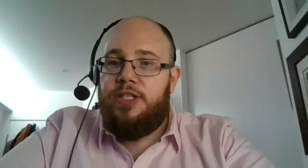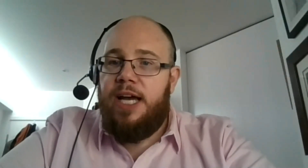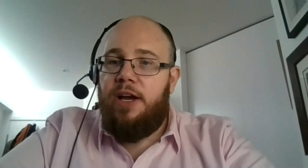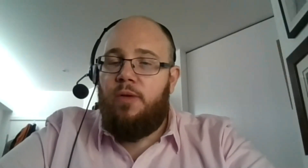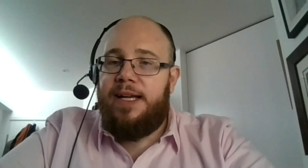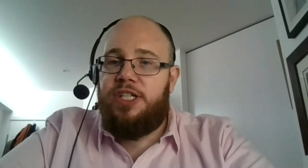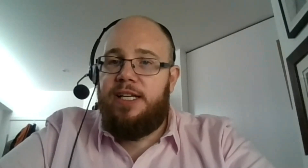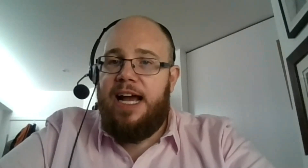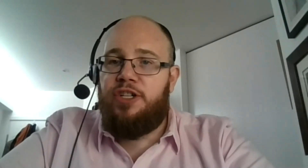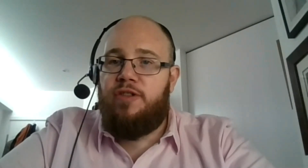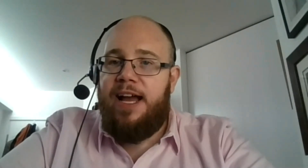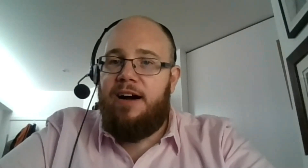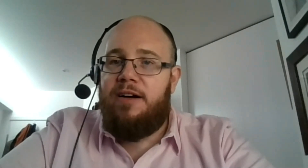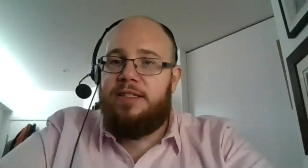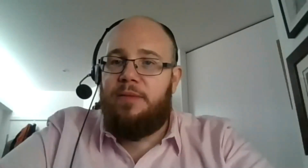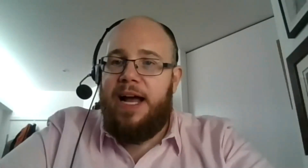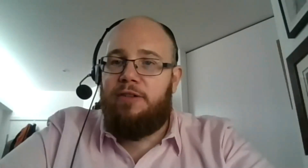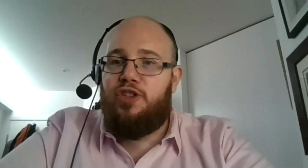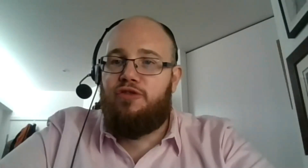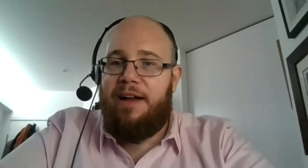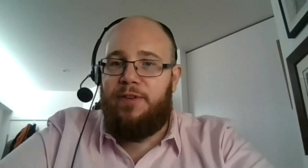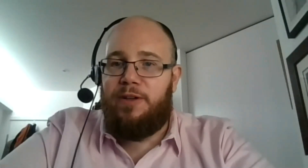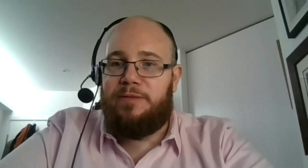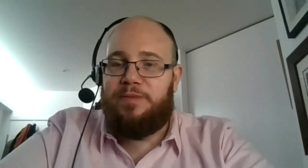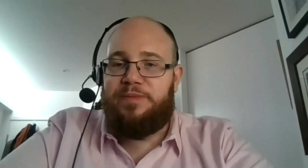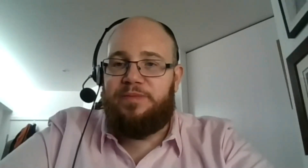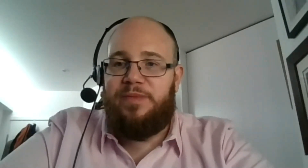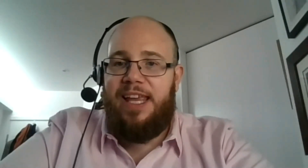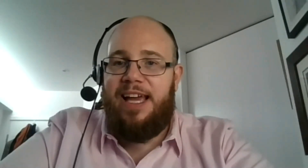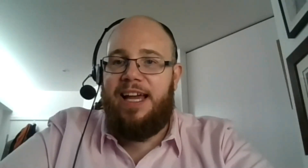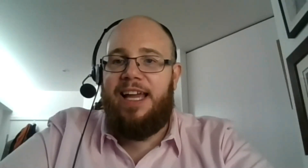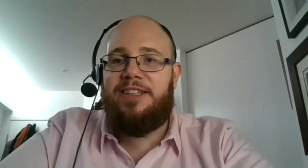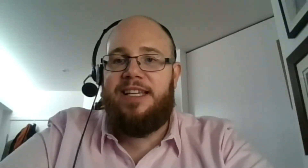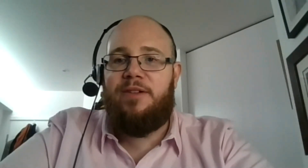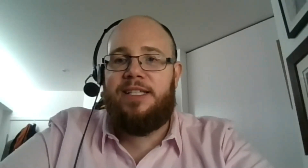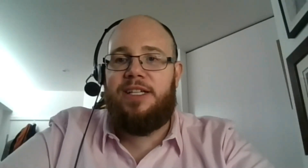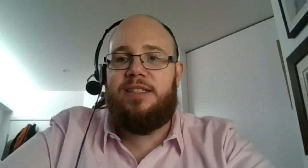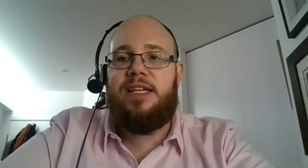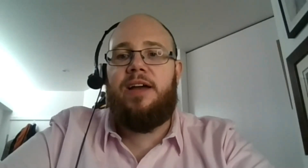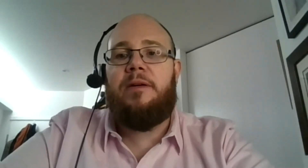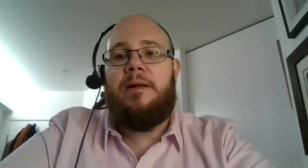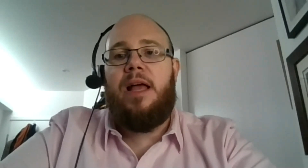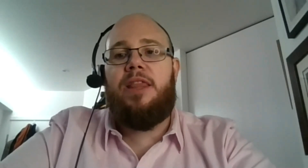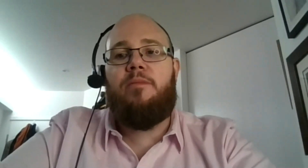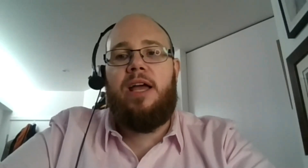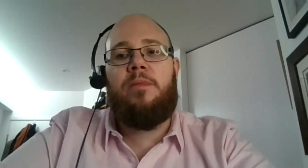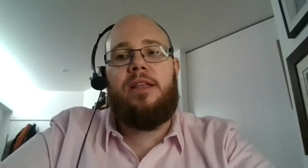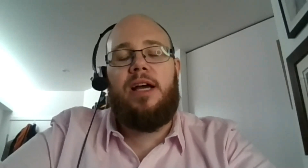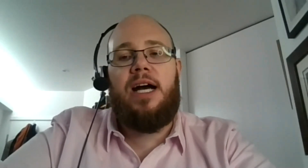So question, Andrea asked about travel. Yeah, interesting question. So at the moment,